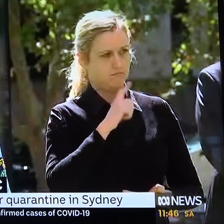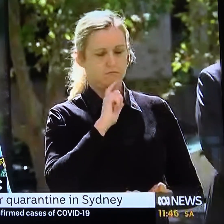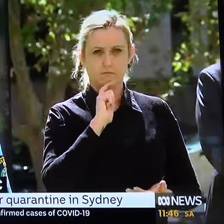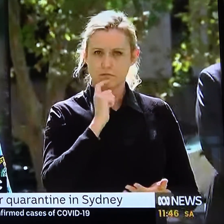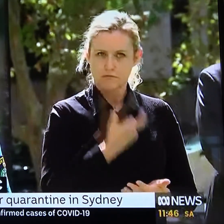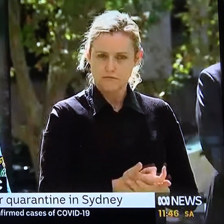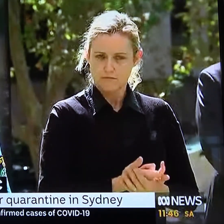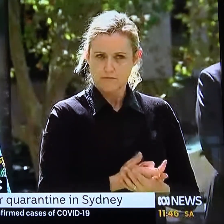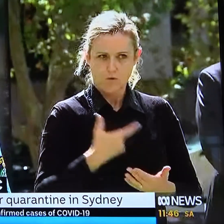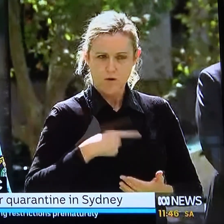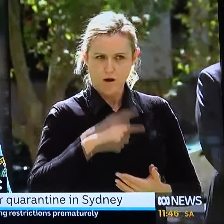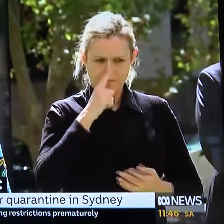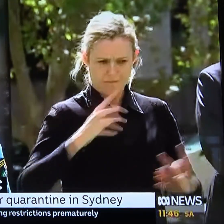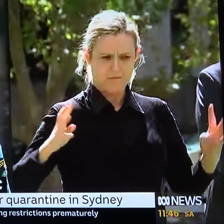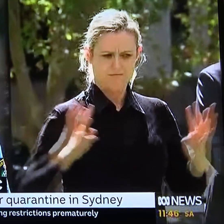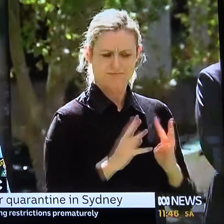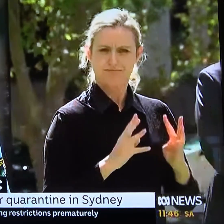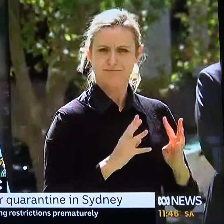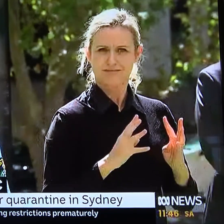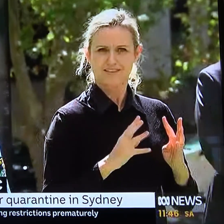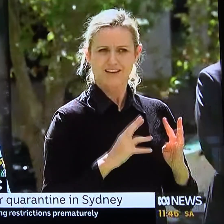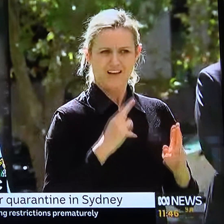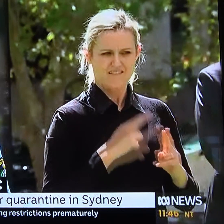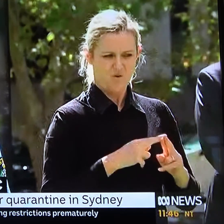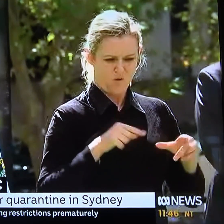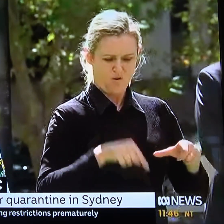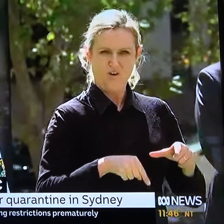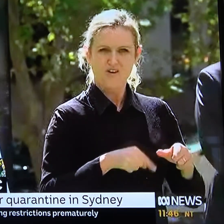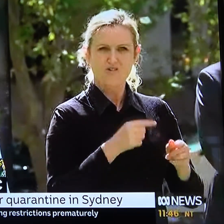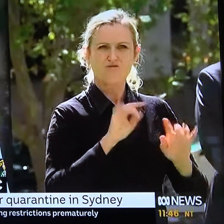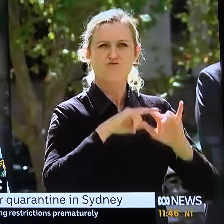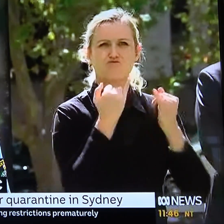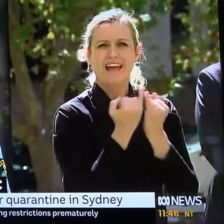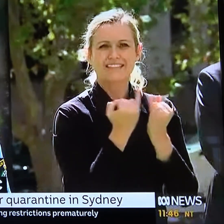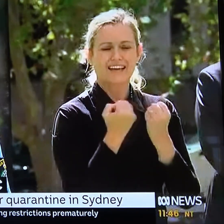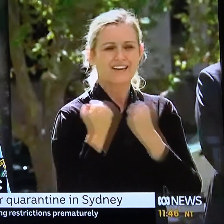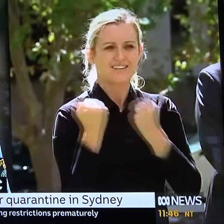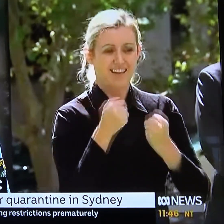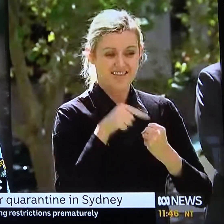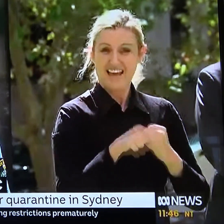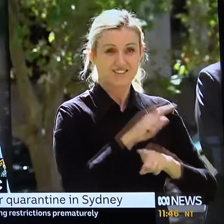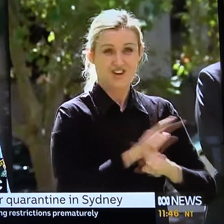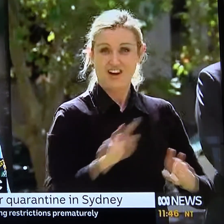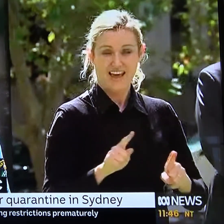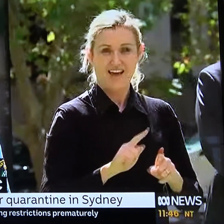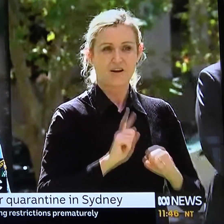period. So the message is to anyone to stay at home unless there's a reasonable